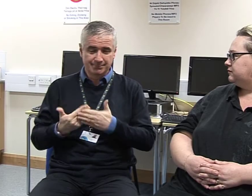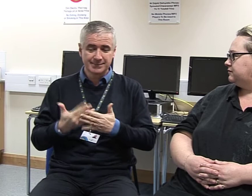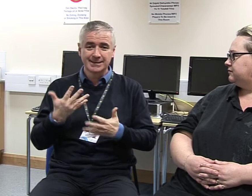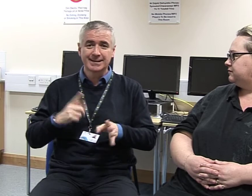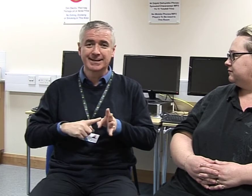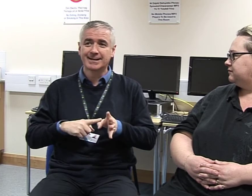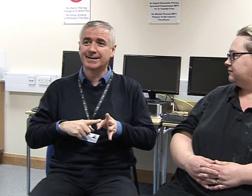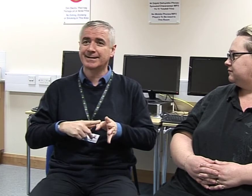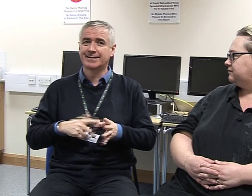and